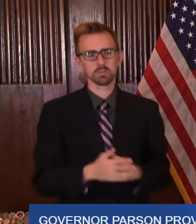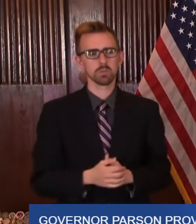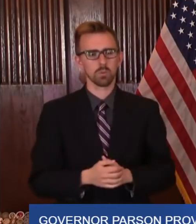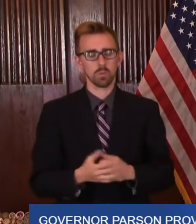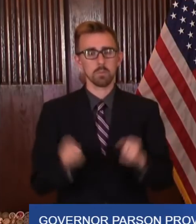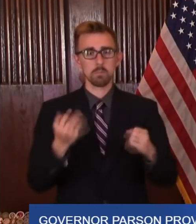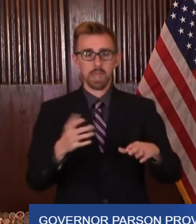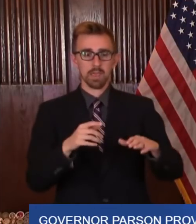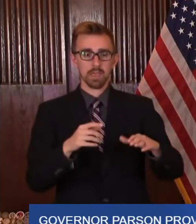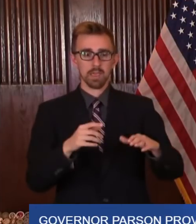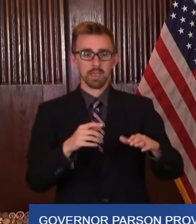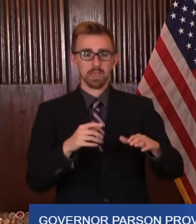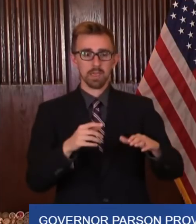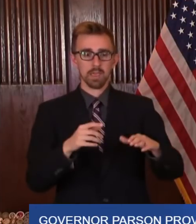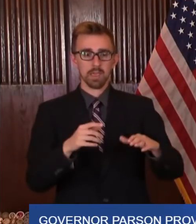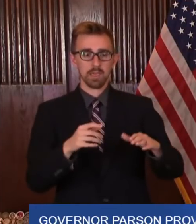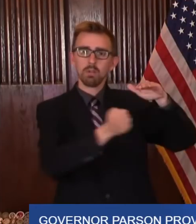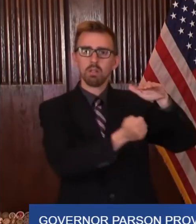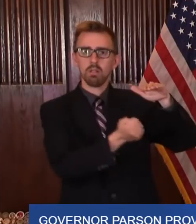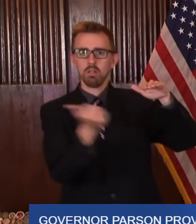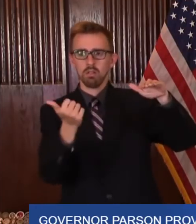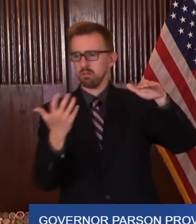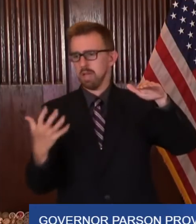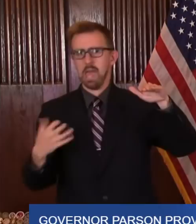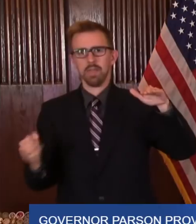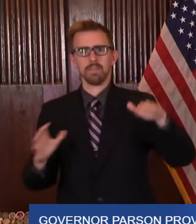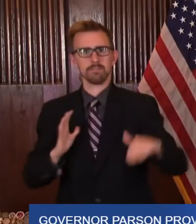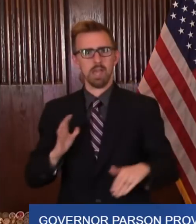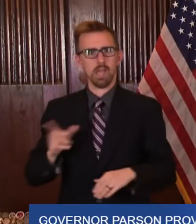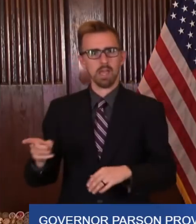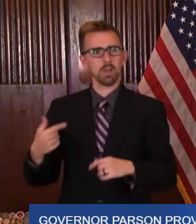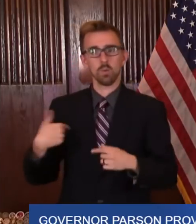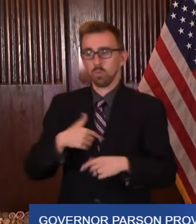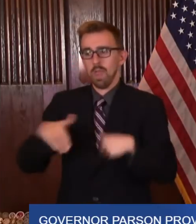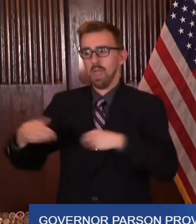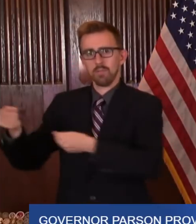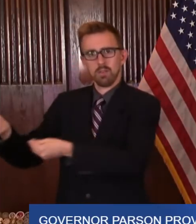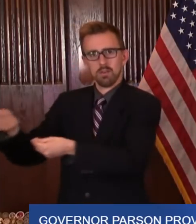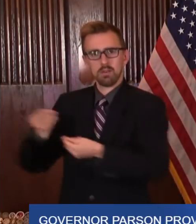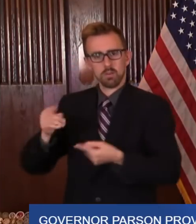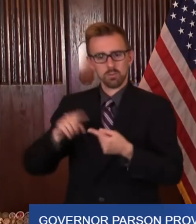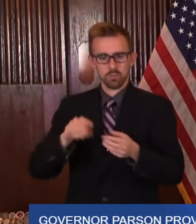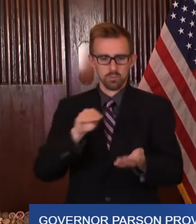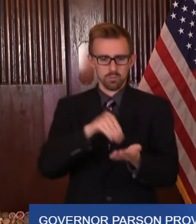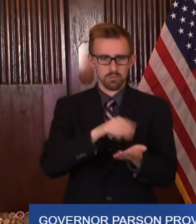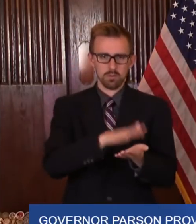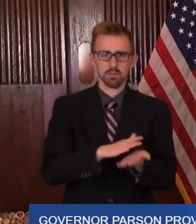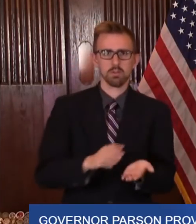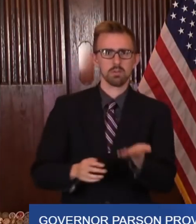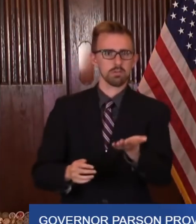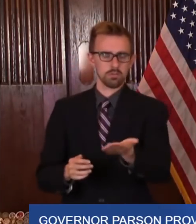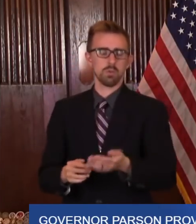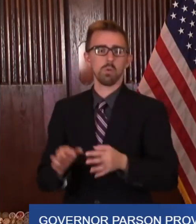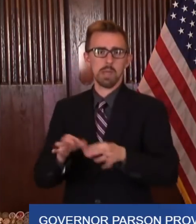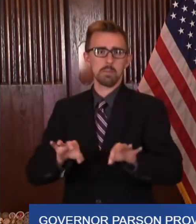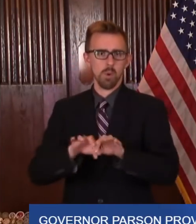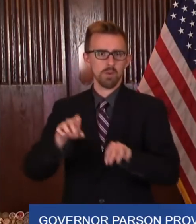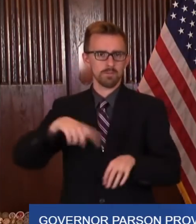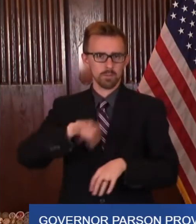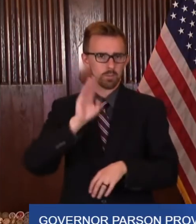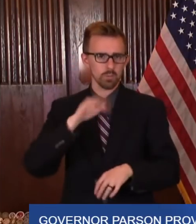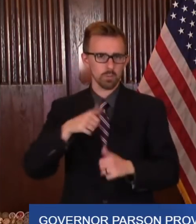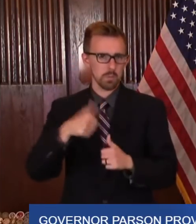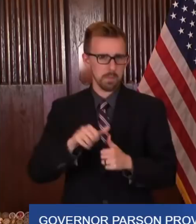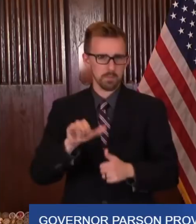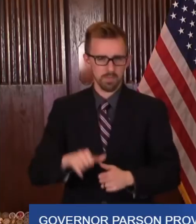large number of those people could already that list. We just don't have that information to put that in front of you. So I think that's important for everybody to remember